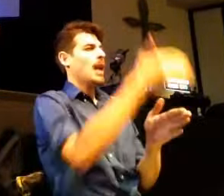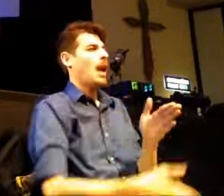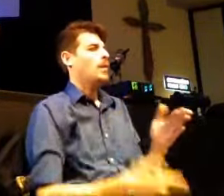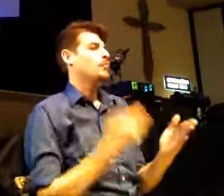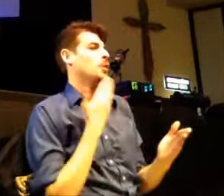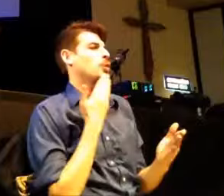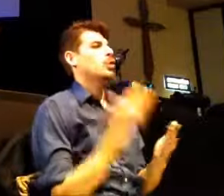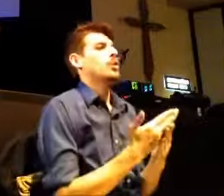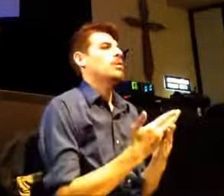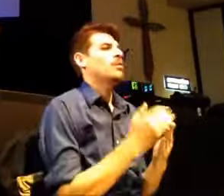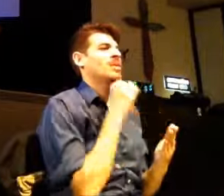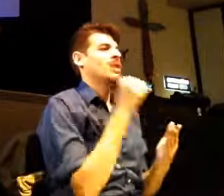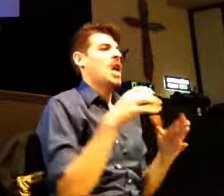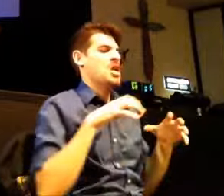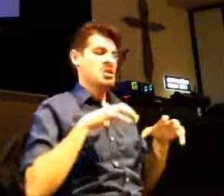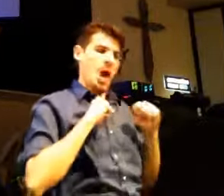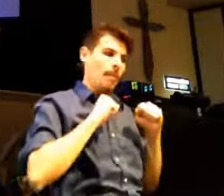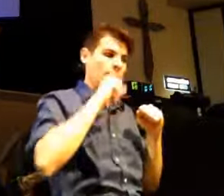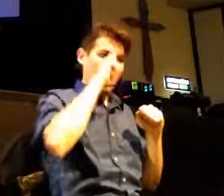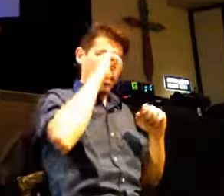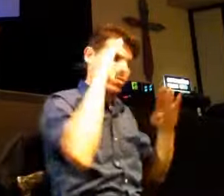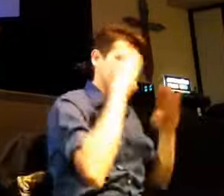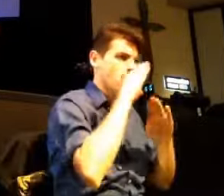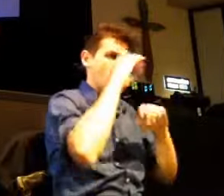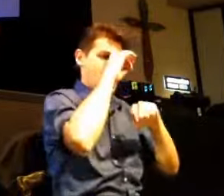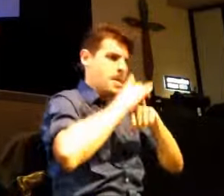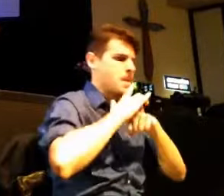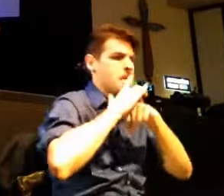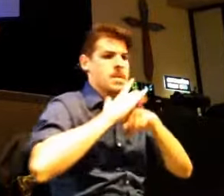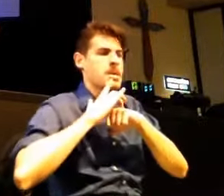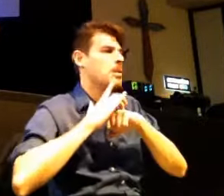you down and dominate your life.